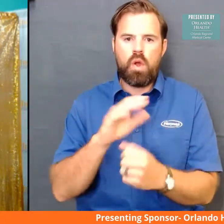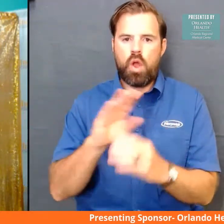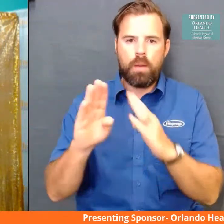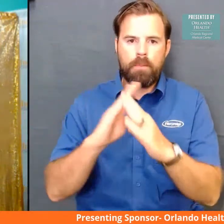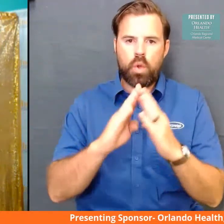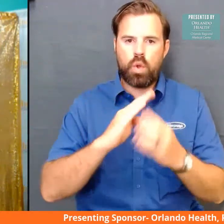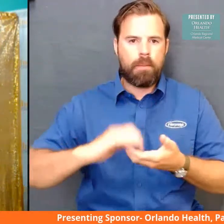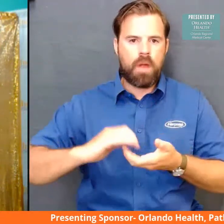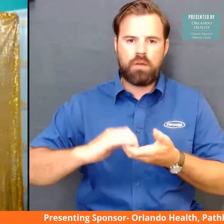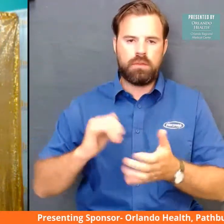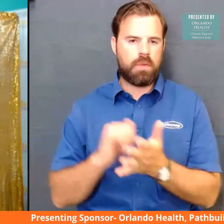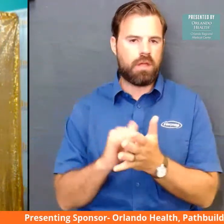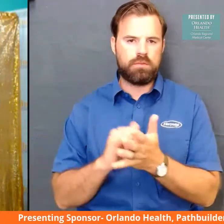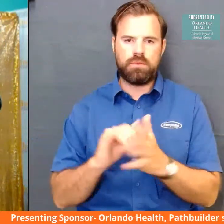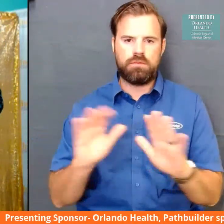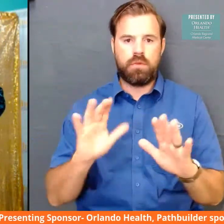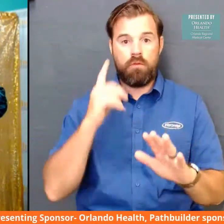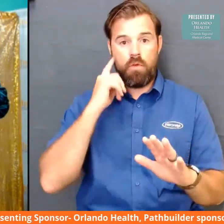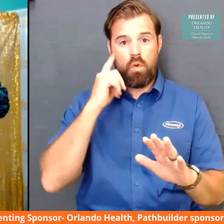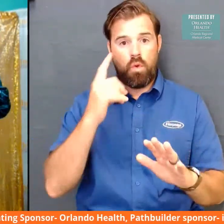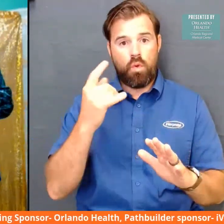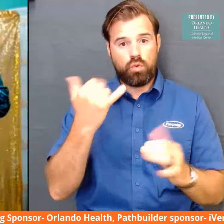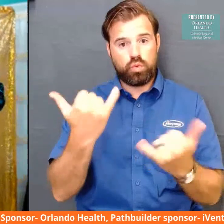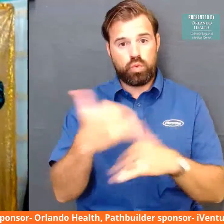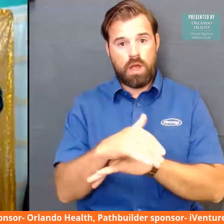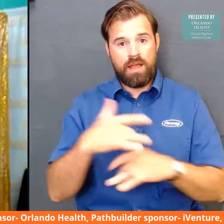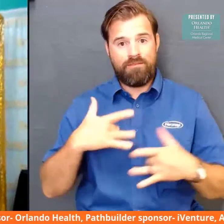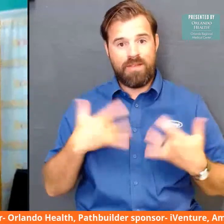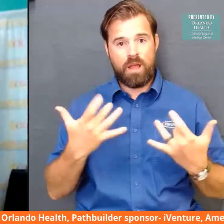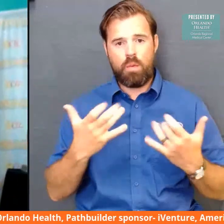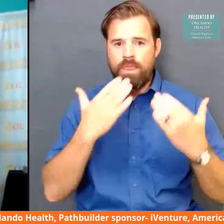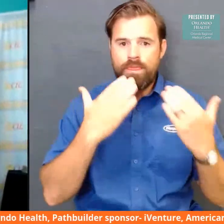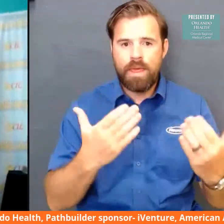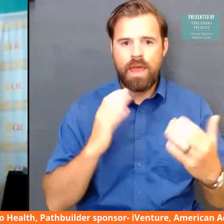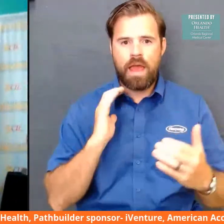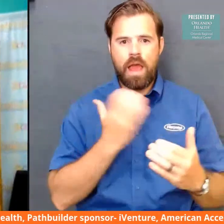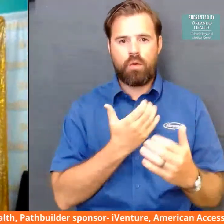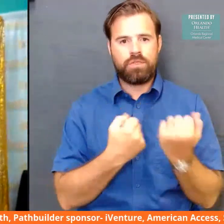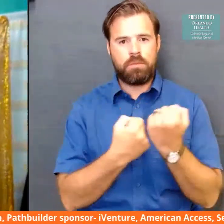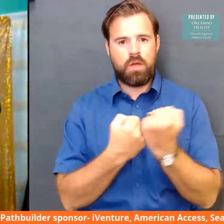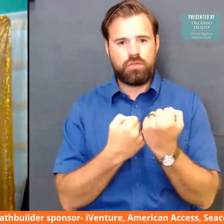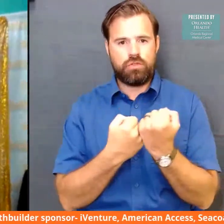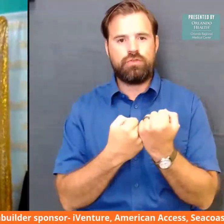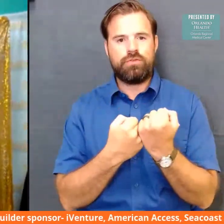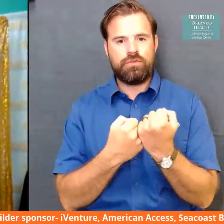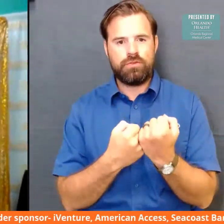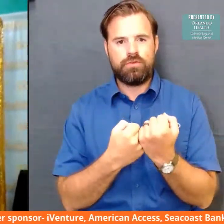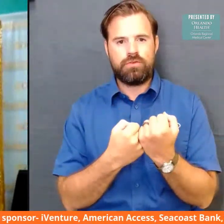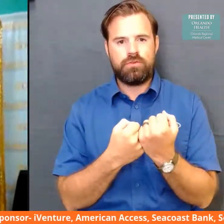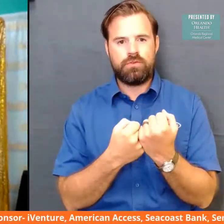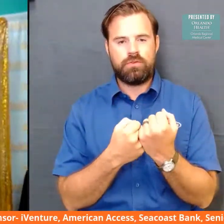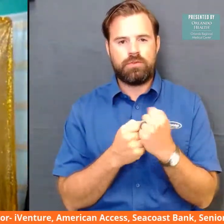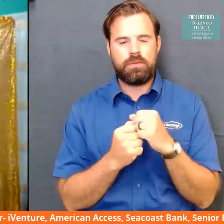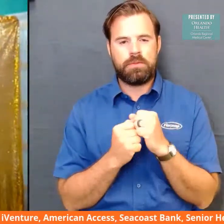community partners. For this evening's event, we would like to thank our sponsors.